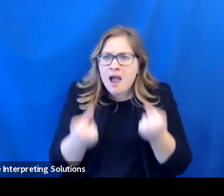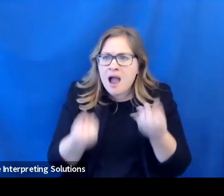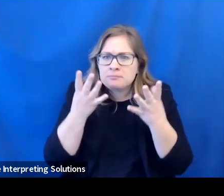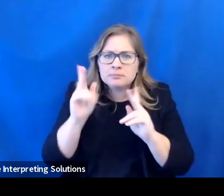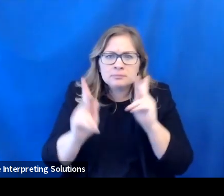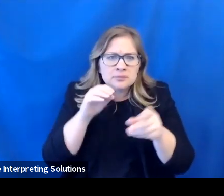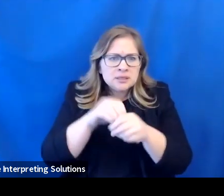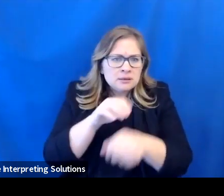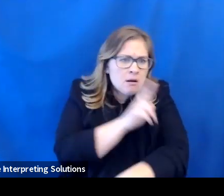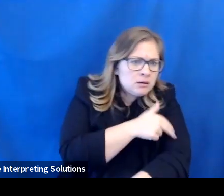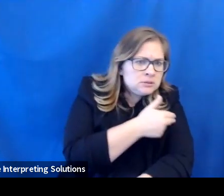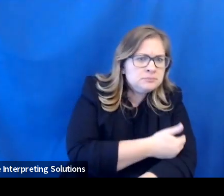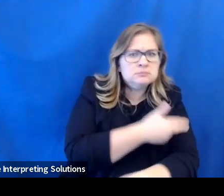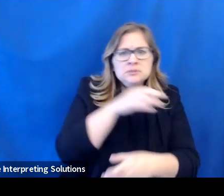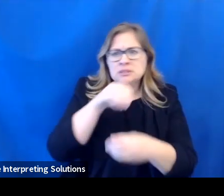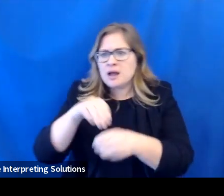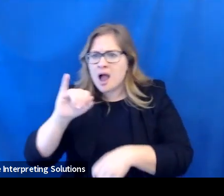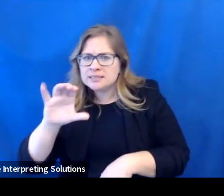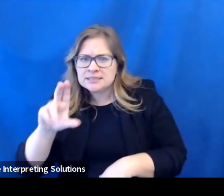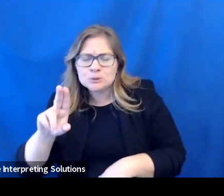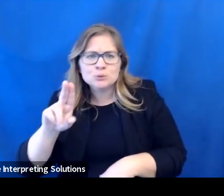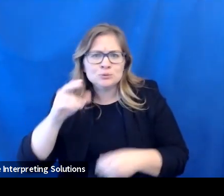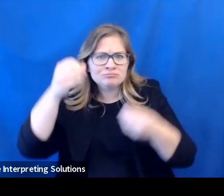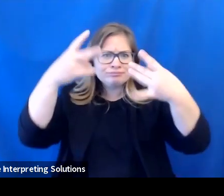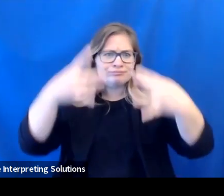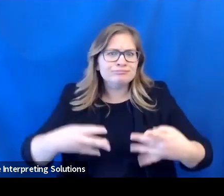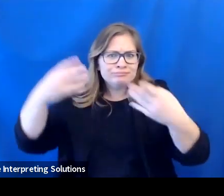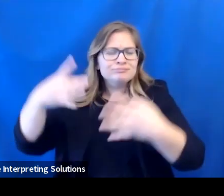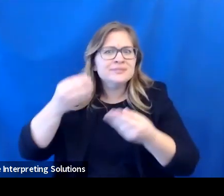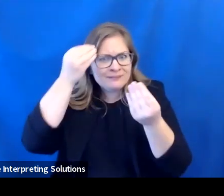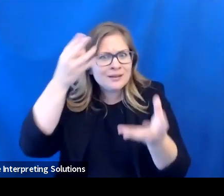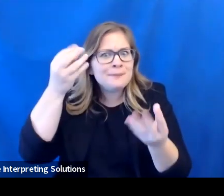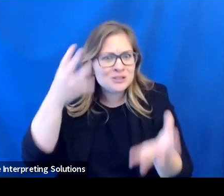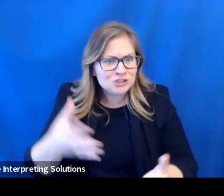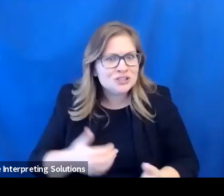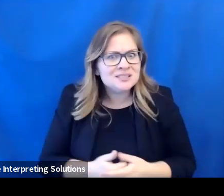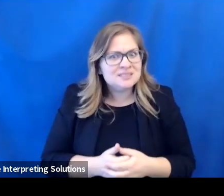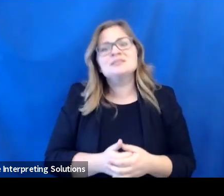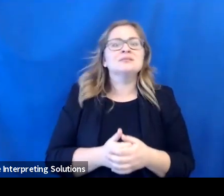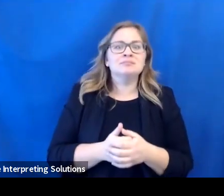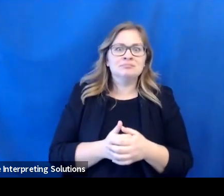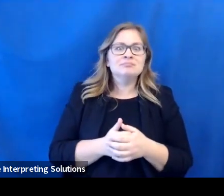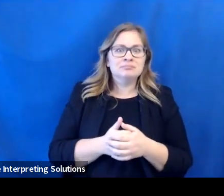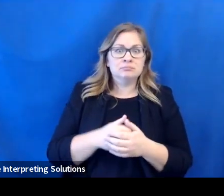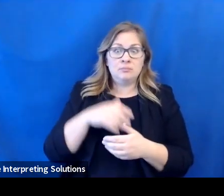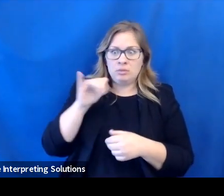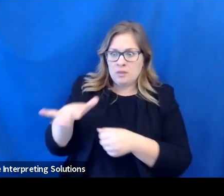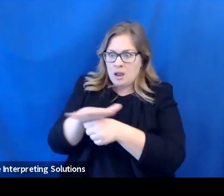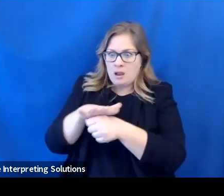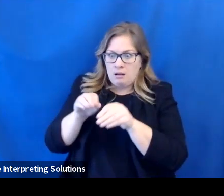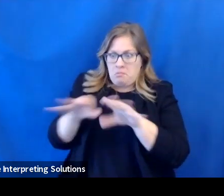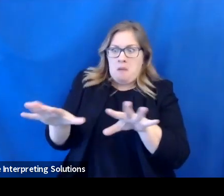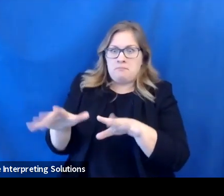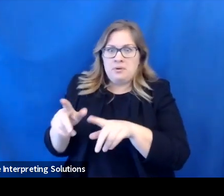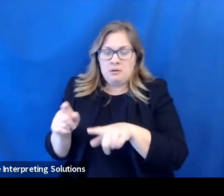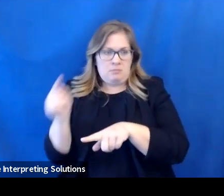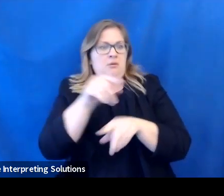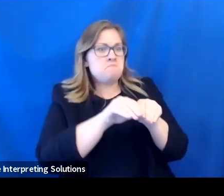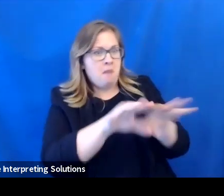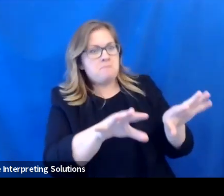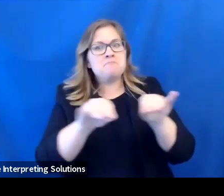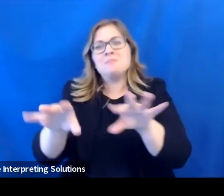share resources from one hotspot to a place that maybe isn't a hotspot. And so a quick question about how helpful that